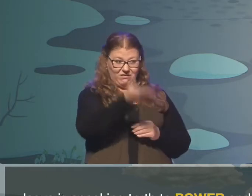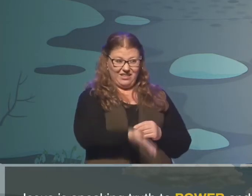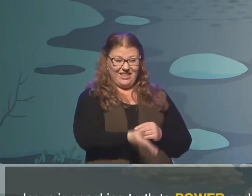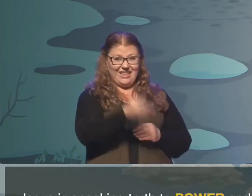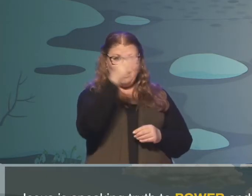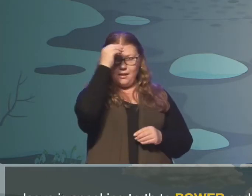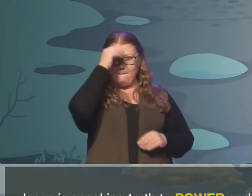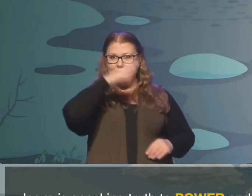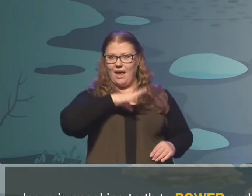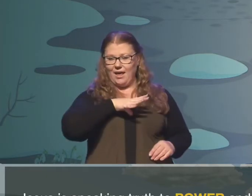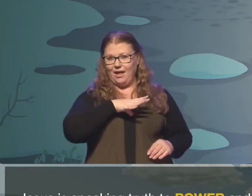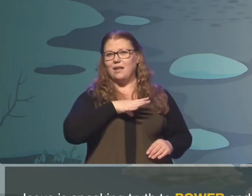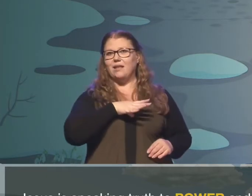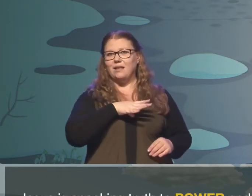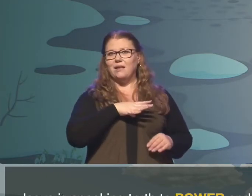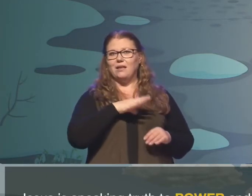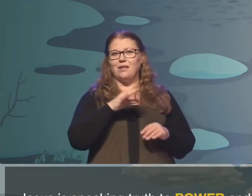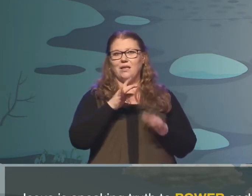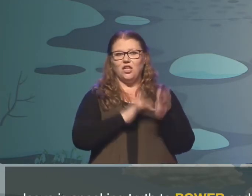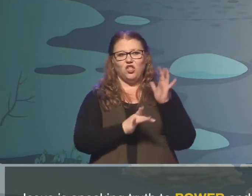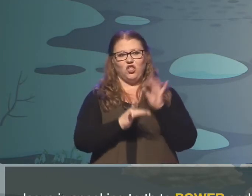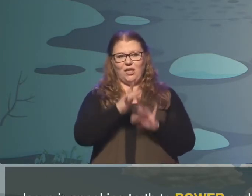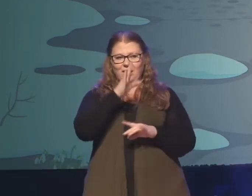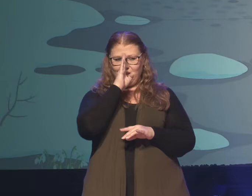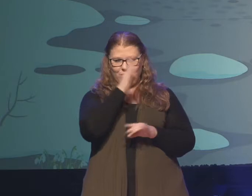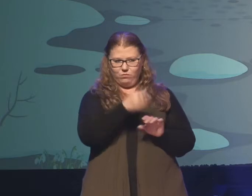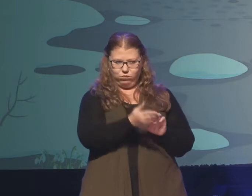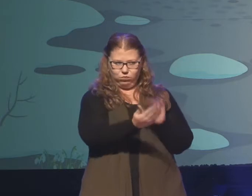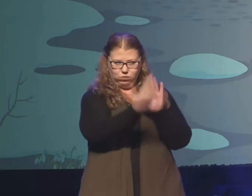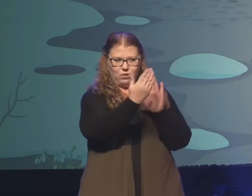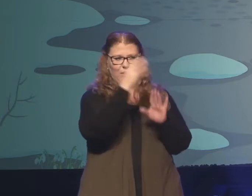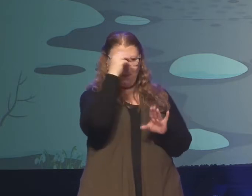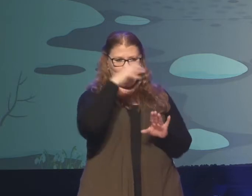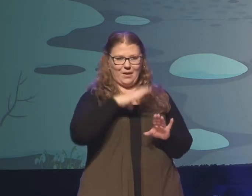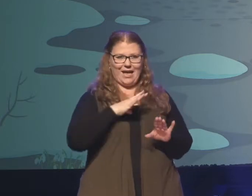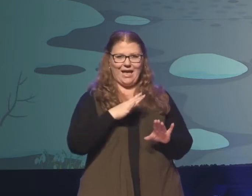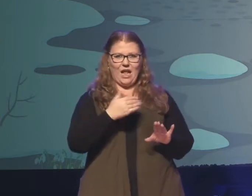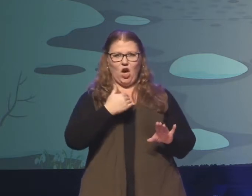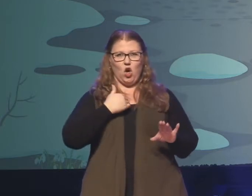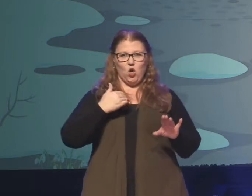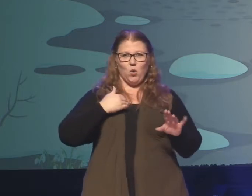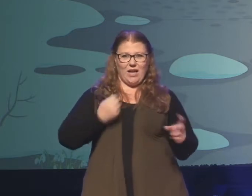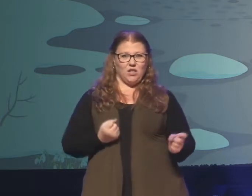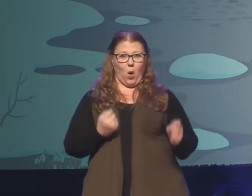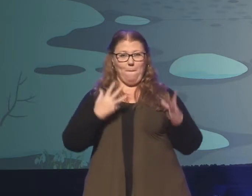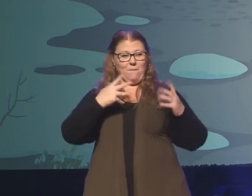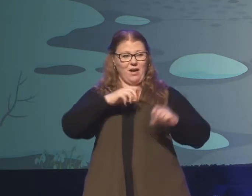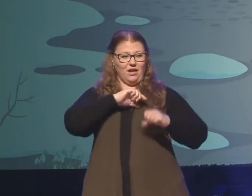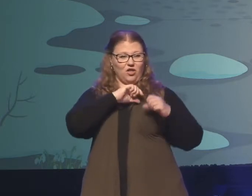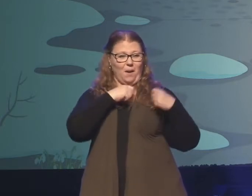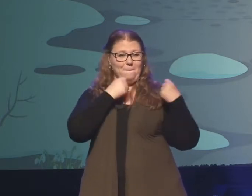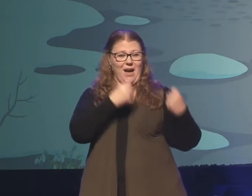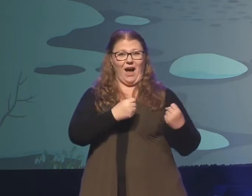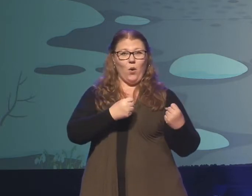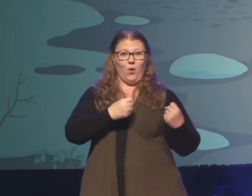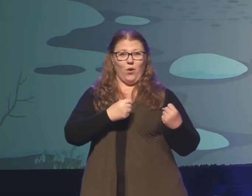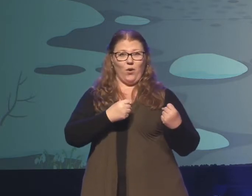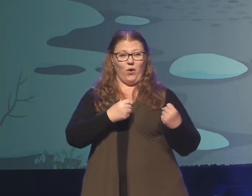men. Jesus is speaking particularly to men who held nearly unlimited power over